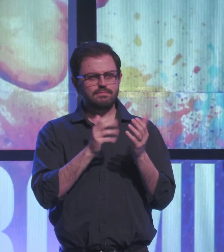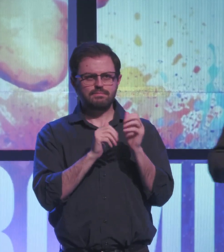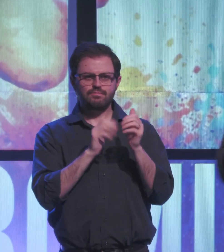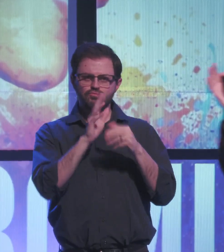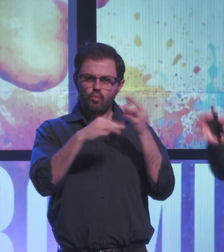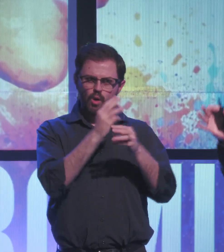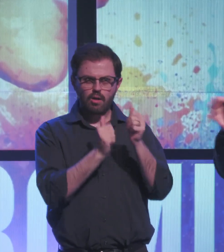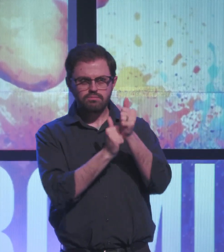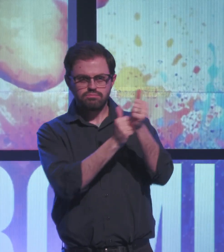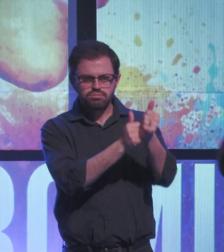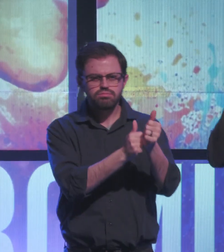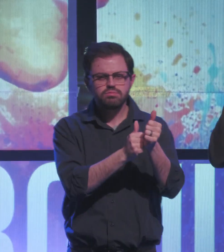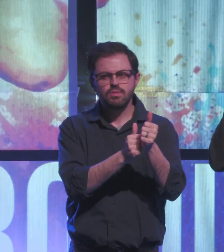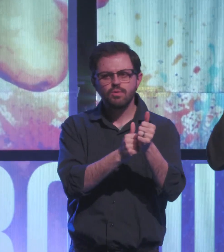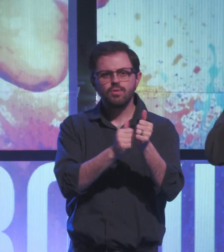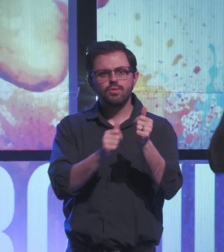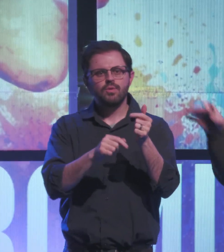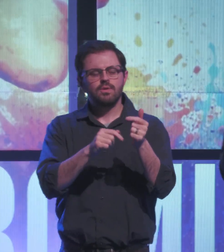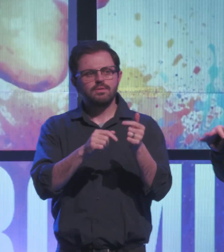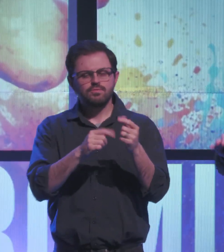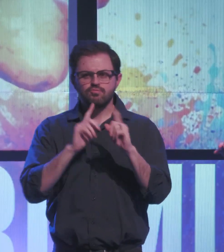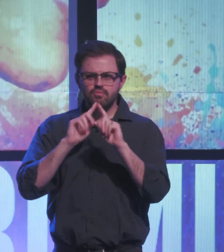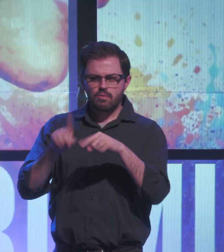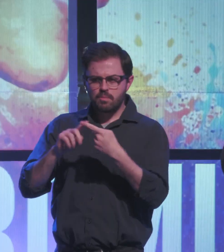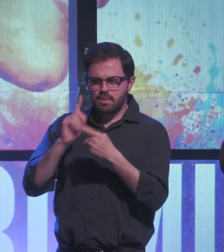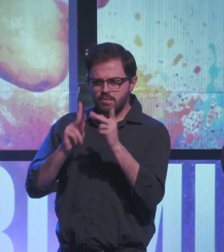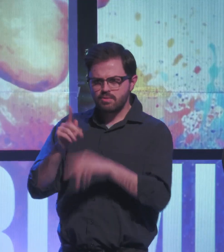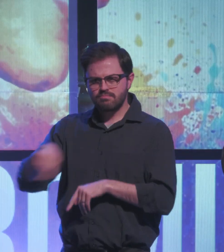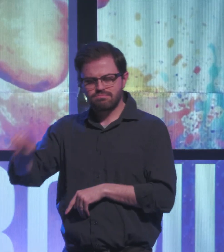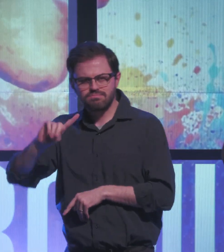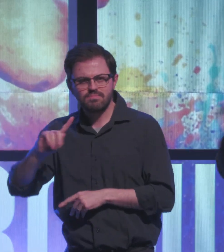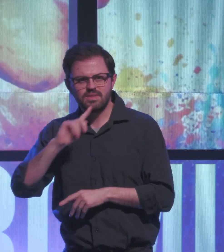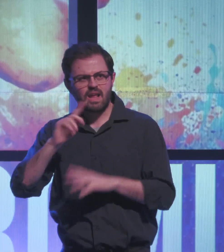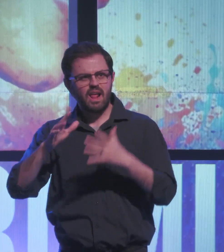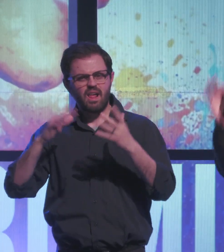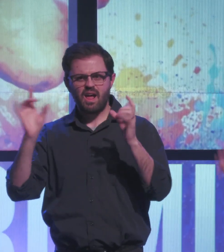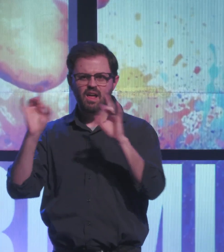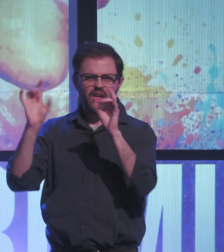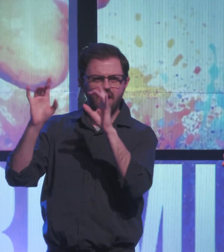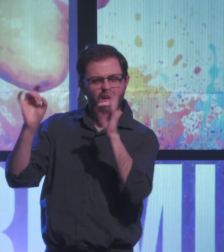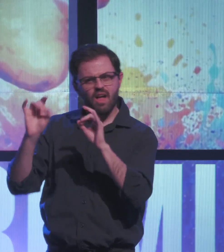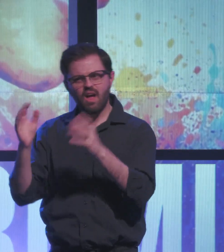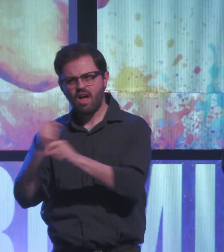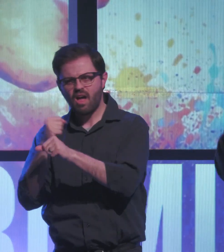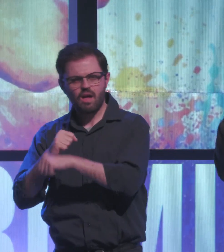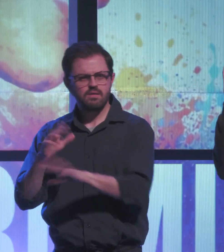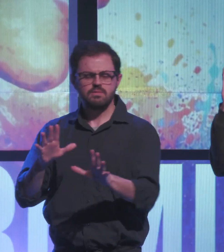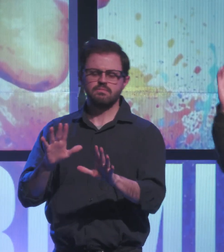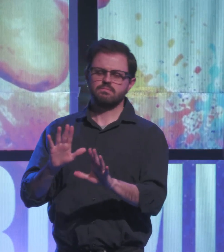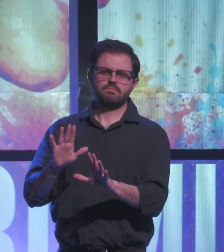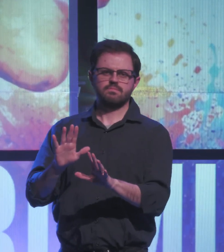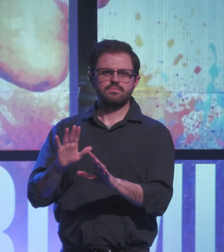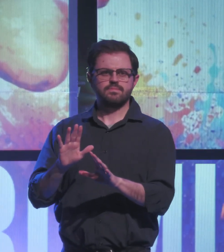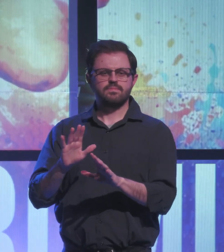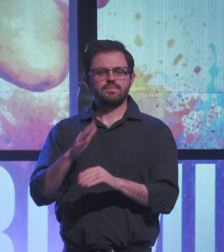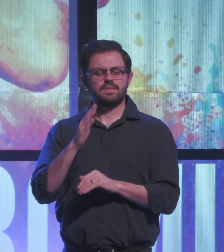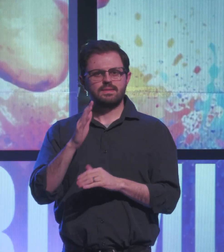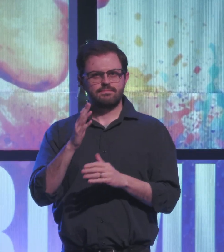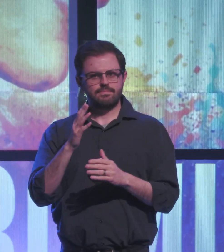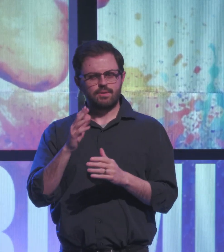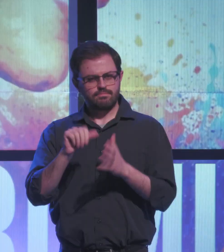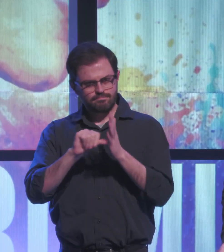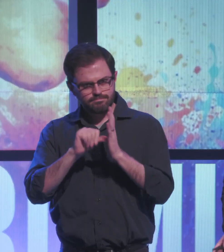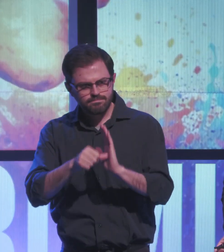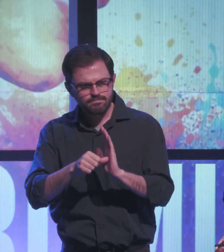that world, which we should, right? But I just want to say, in no way, shape, or form did Jesus ever